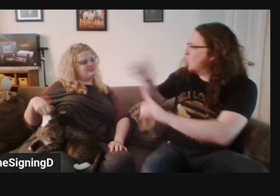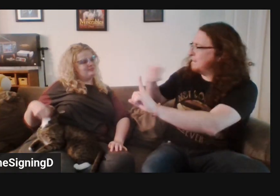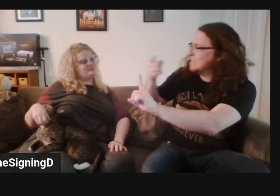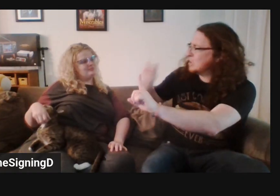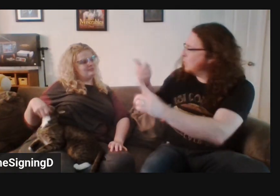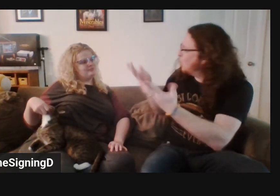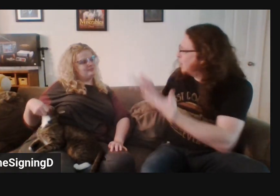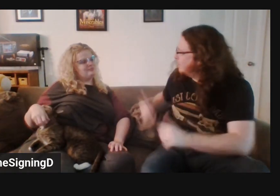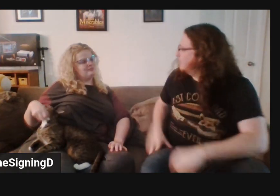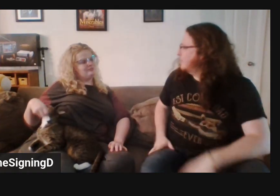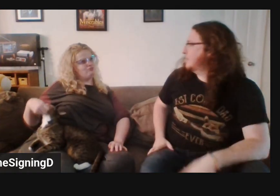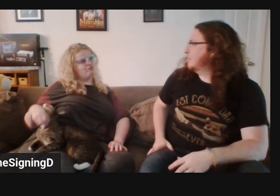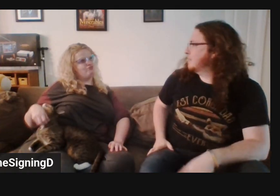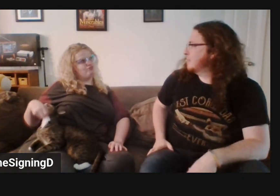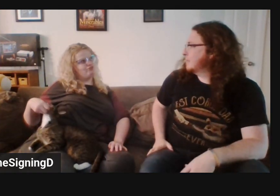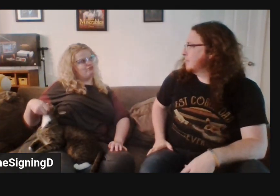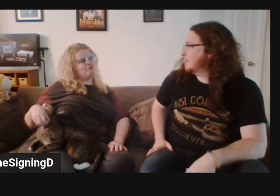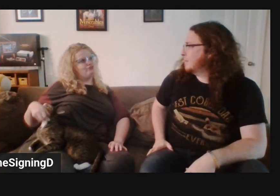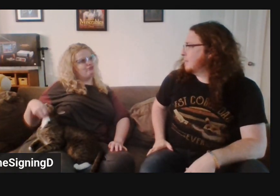you guys are out here doing?